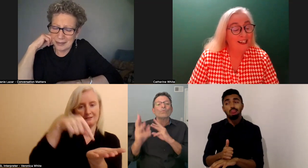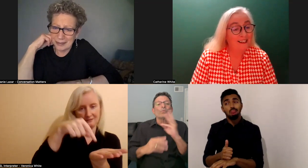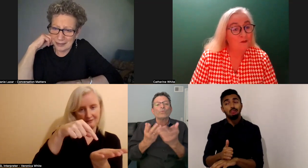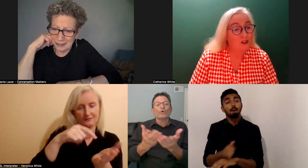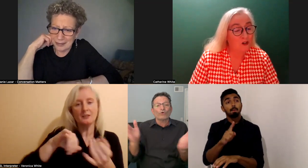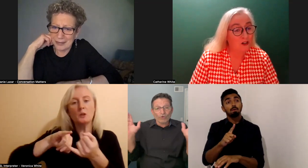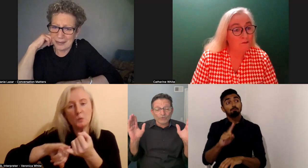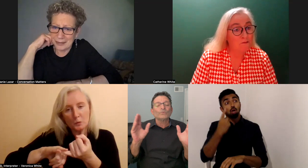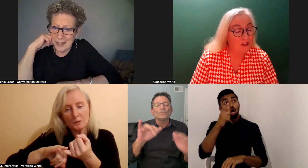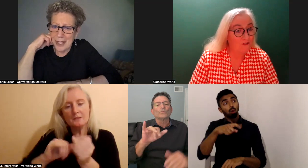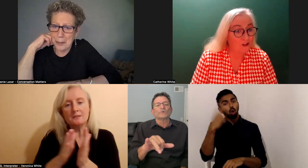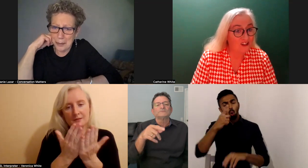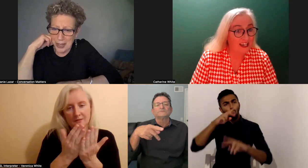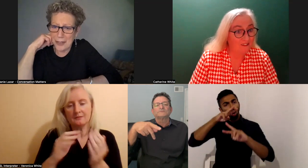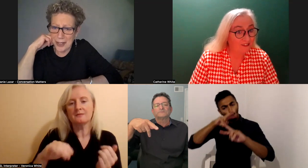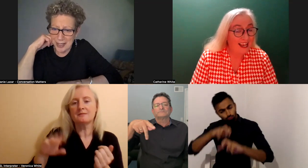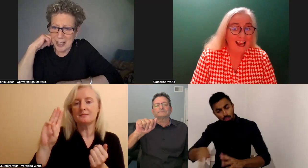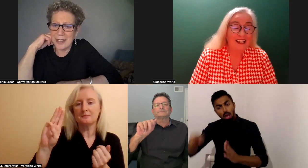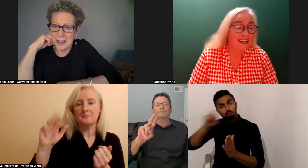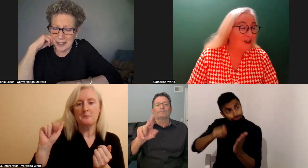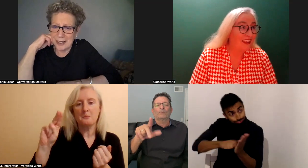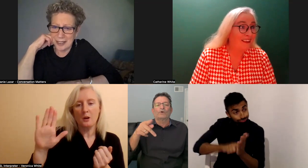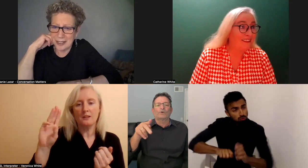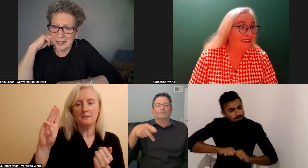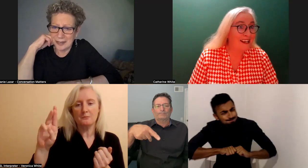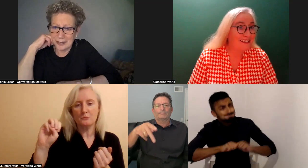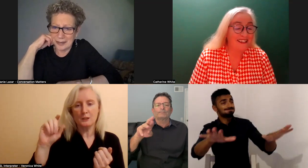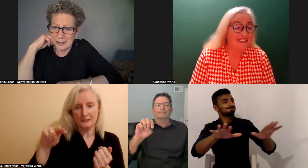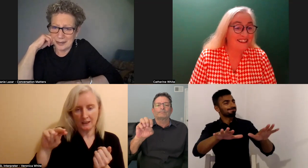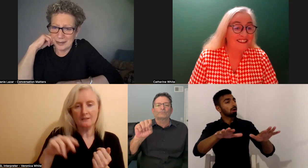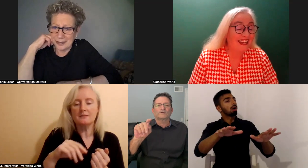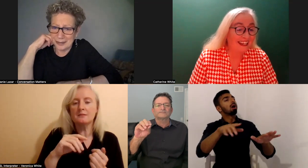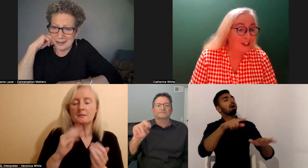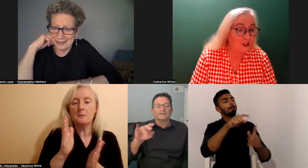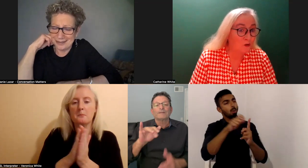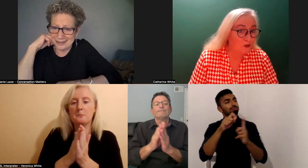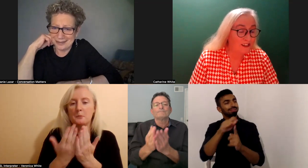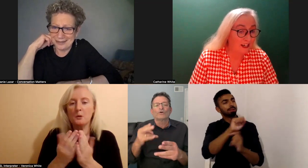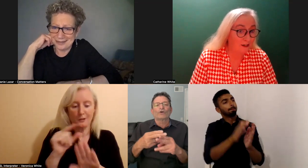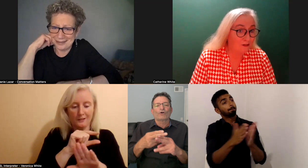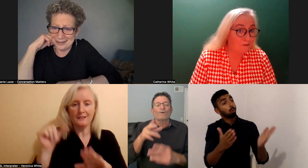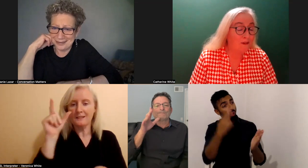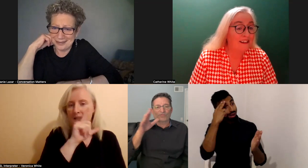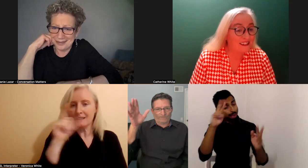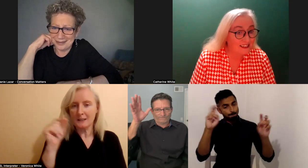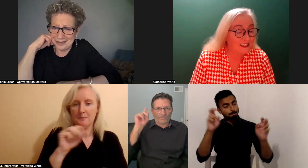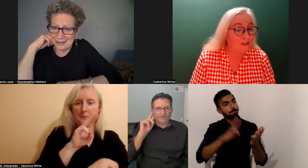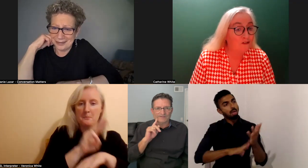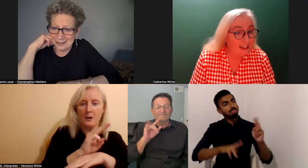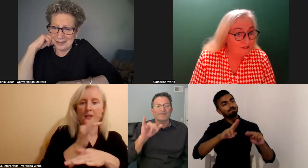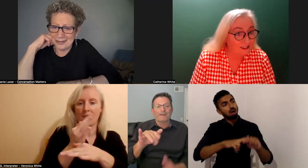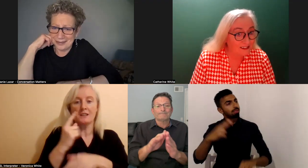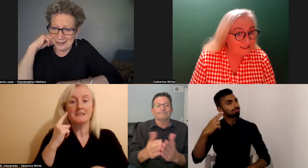Preston, and that was called Mother, Father, Deaf. Now, that is decades old now, but it's